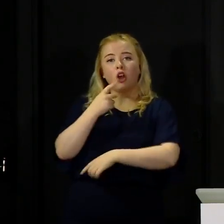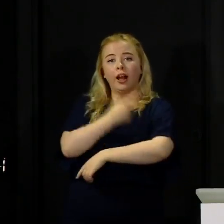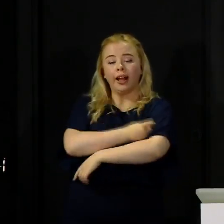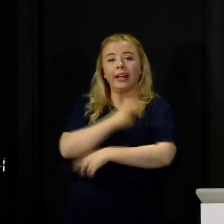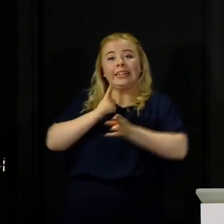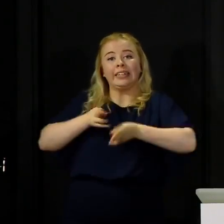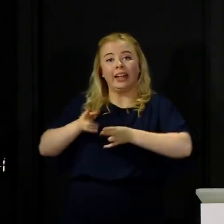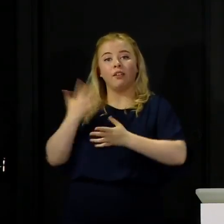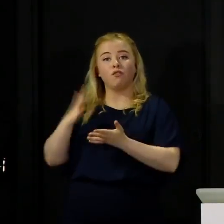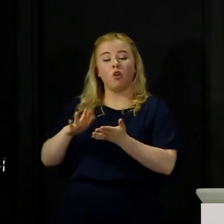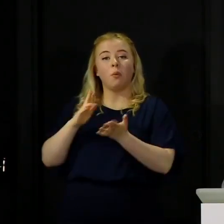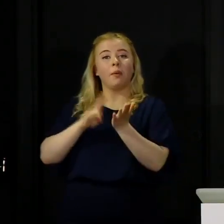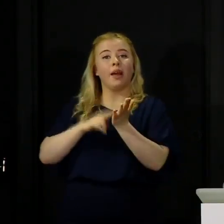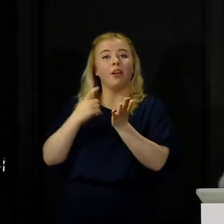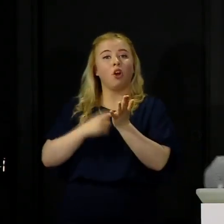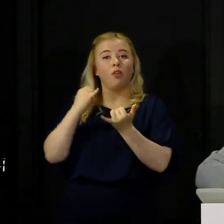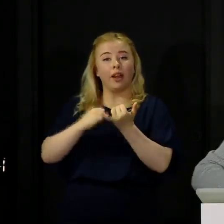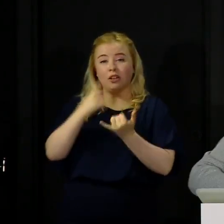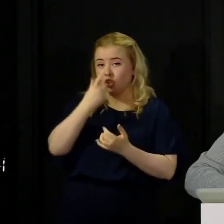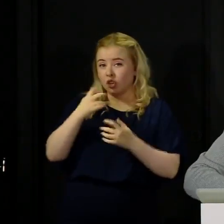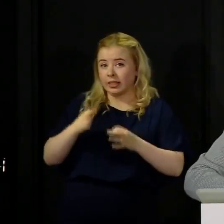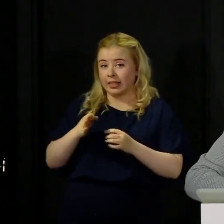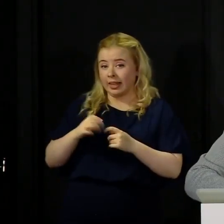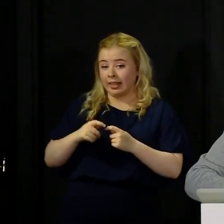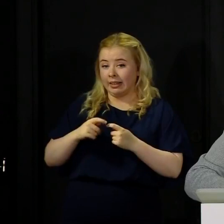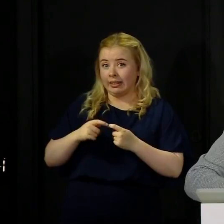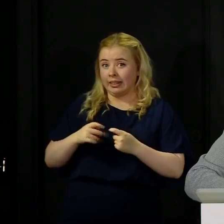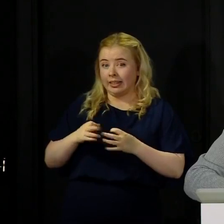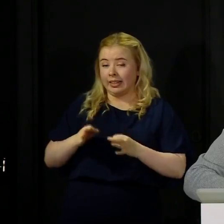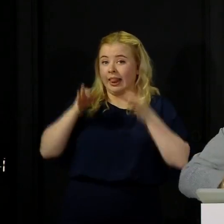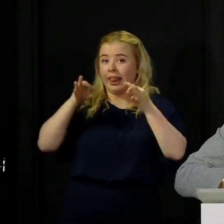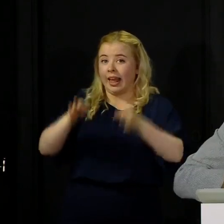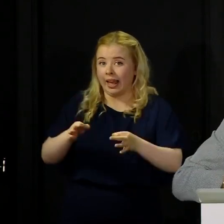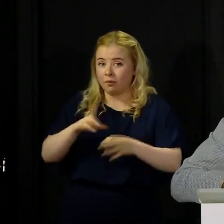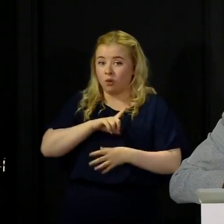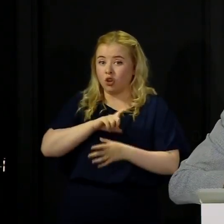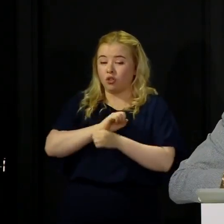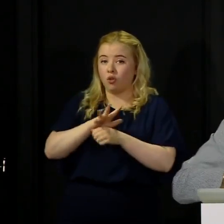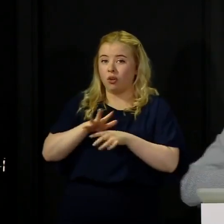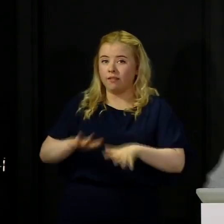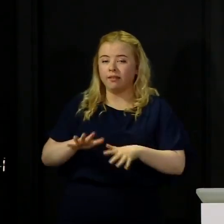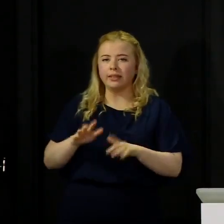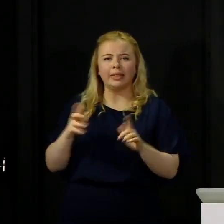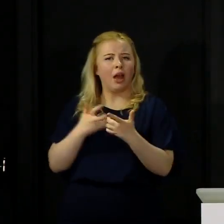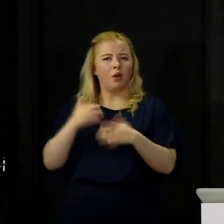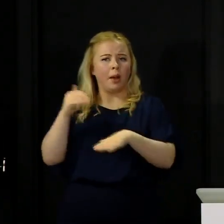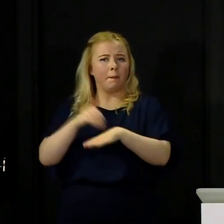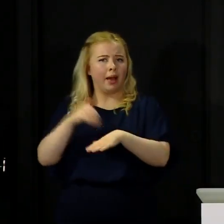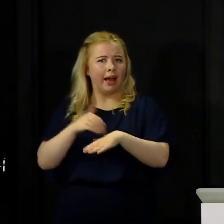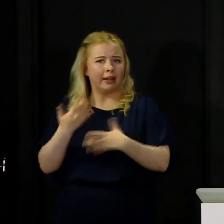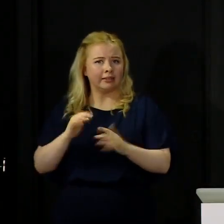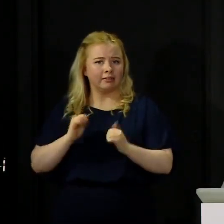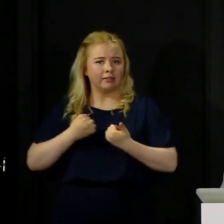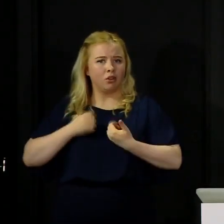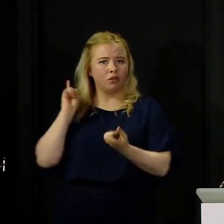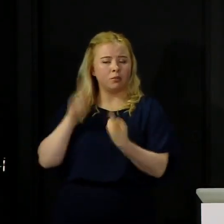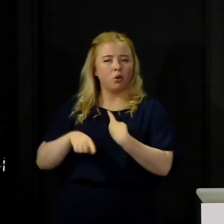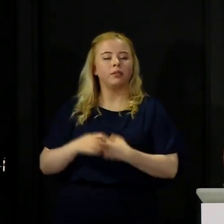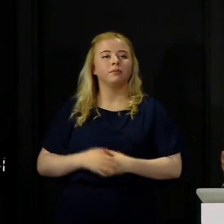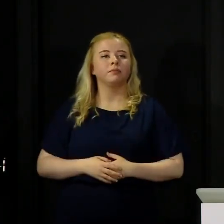NRS could be delayed because of coronavirus, and how will that impact the Scottish Government's response to the drug death crisis? Well, the drug death